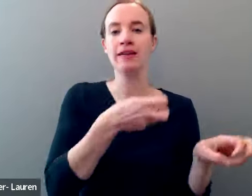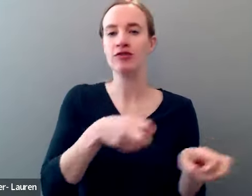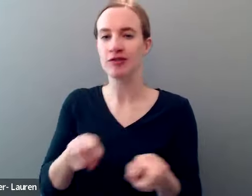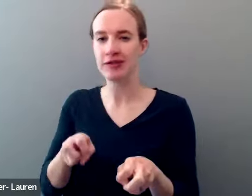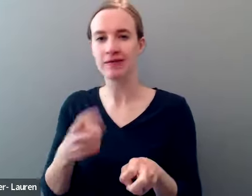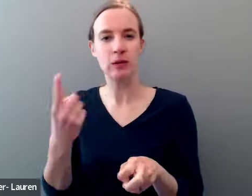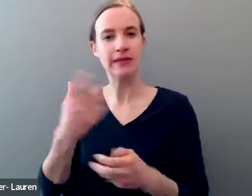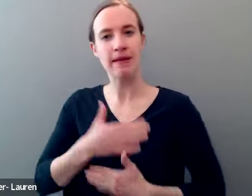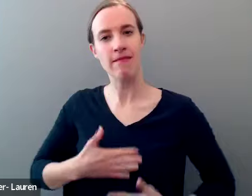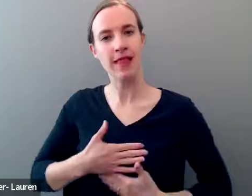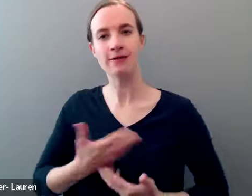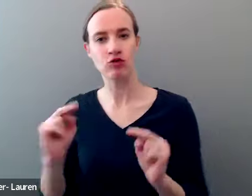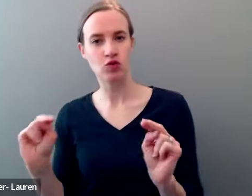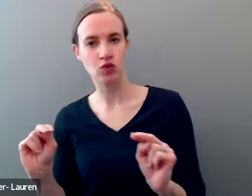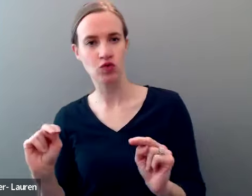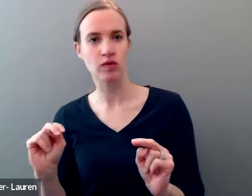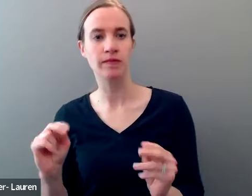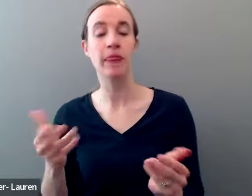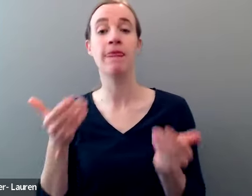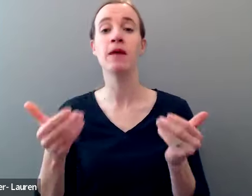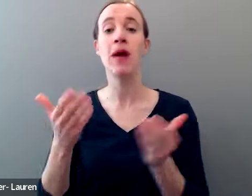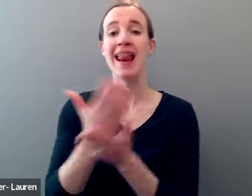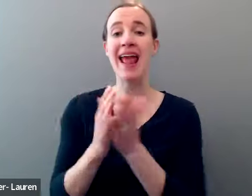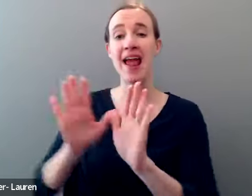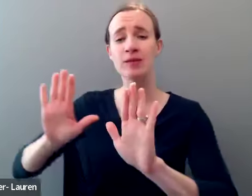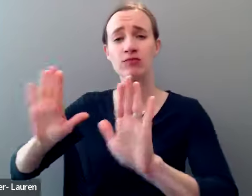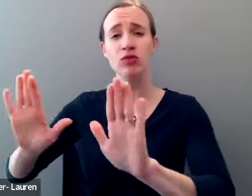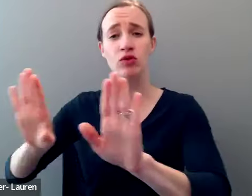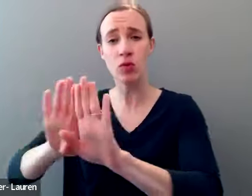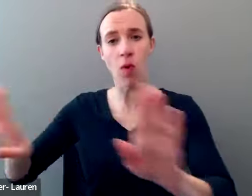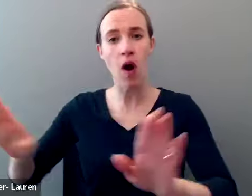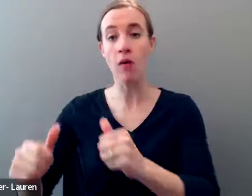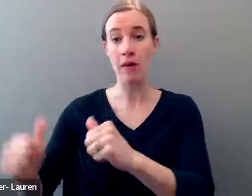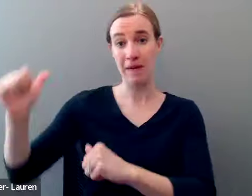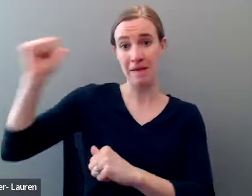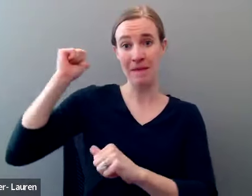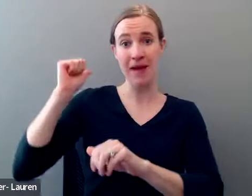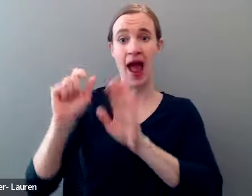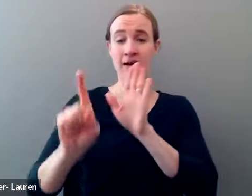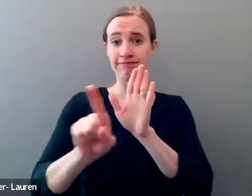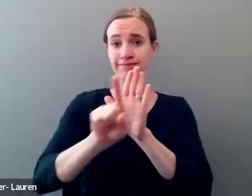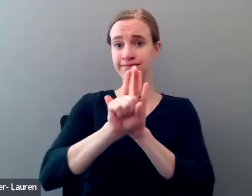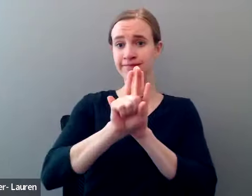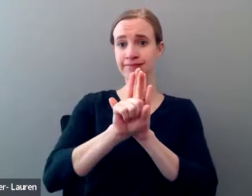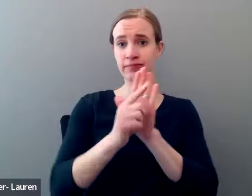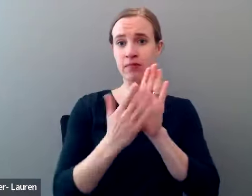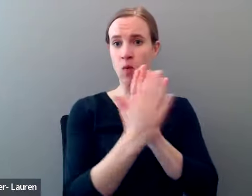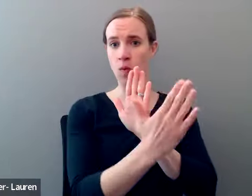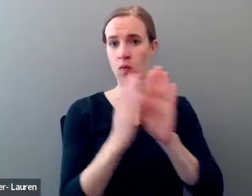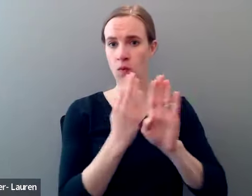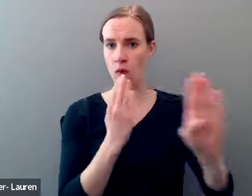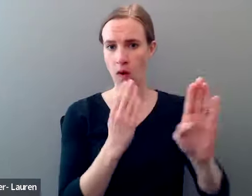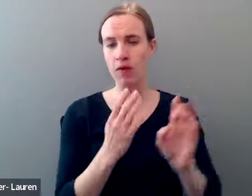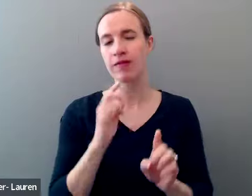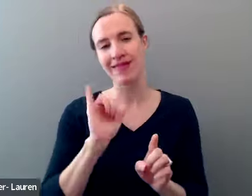Push your hands or back against the wall. Again, like these are silly. This is also one of my favorites. I guess I have more than